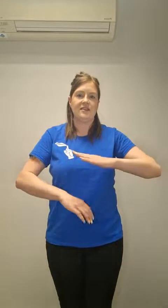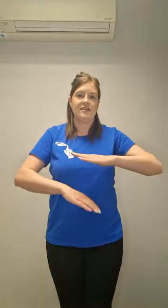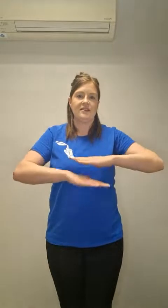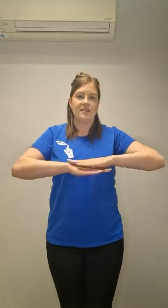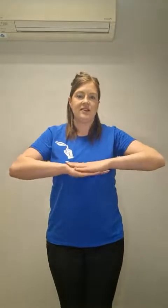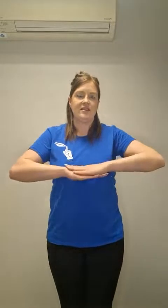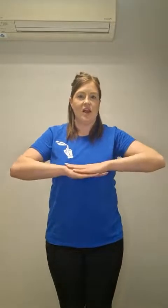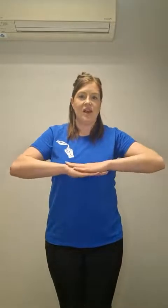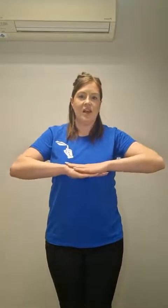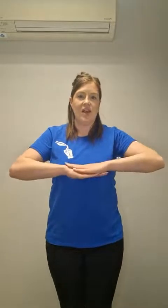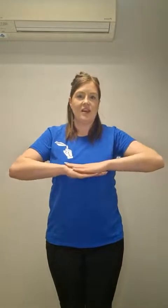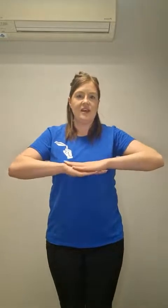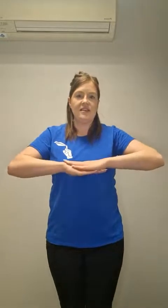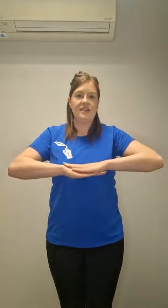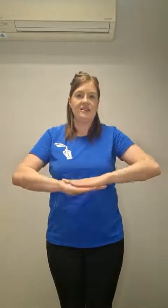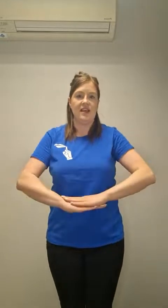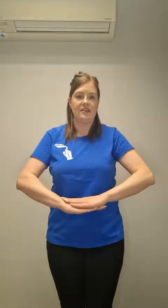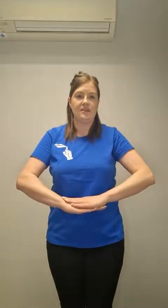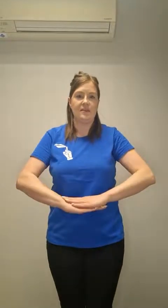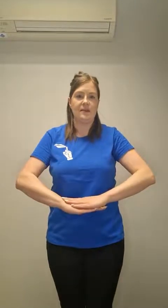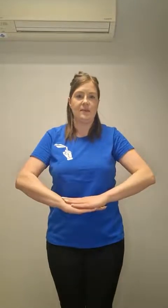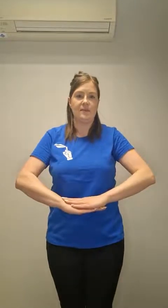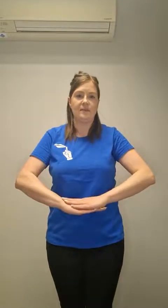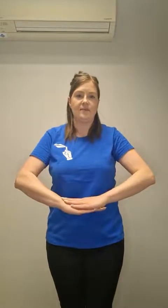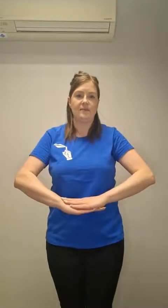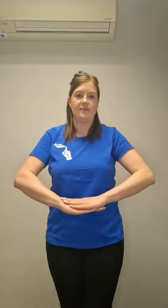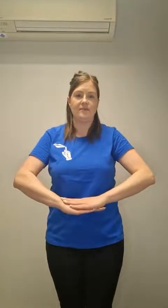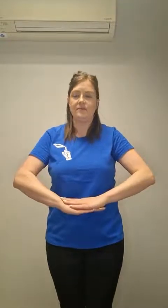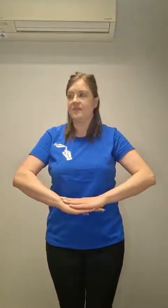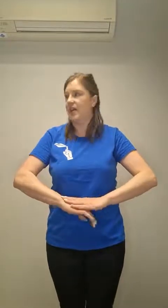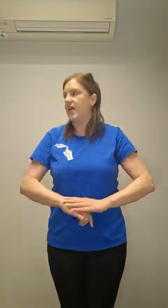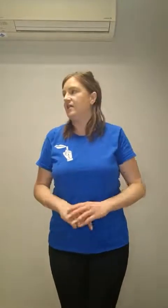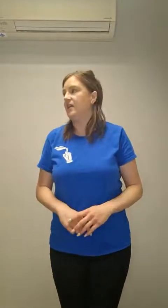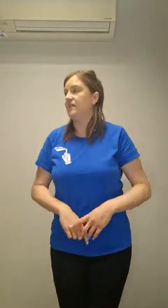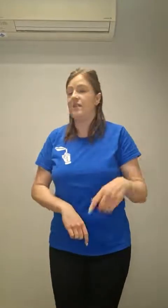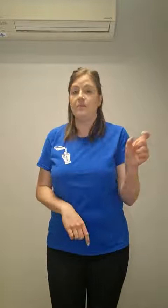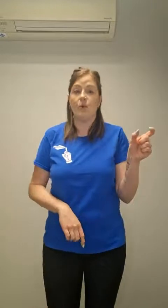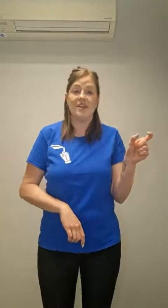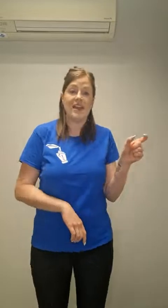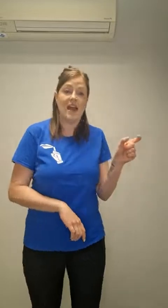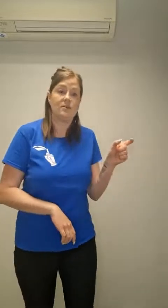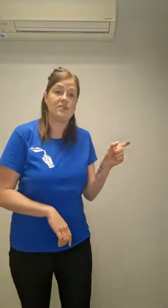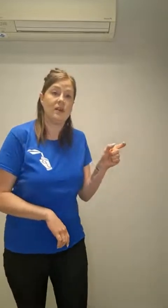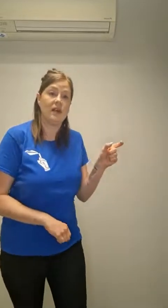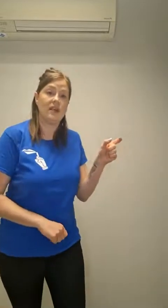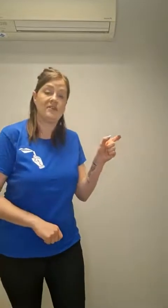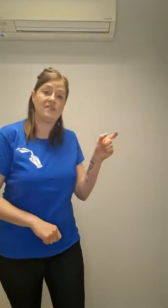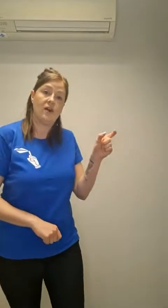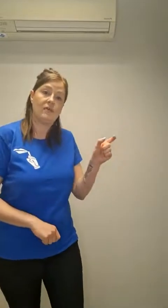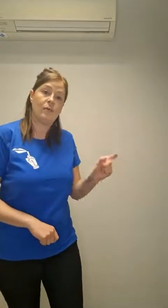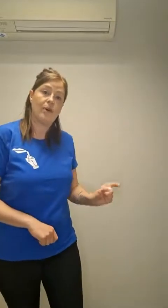So that sign again is sit. They can then point out, like in the sign for